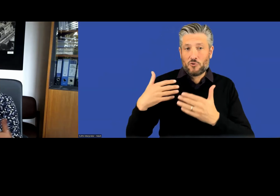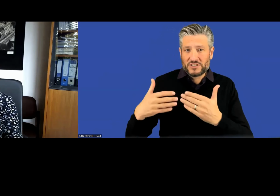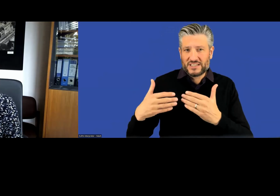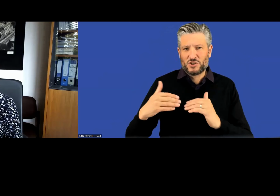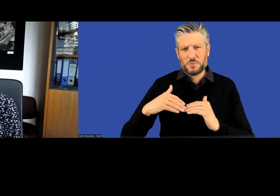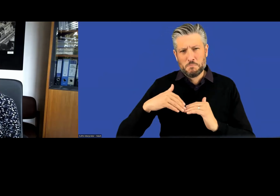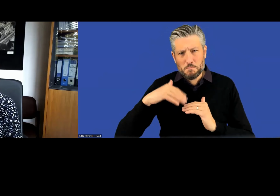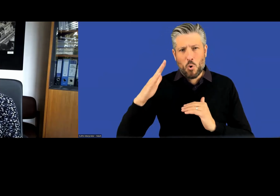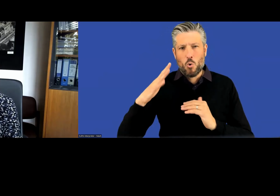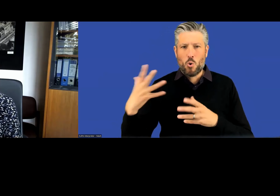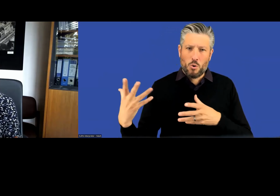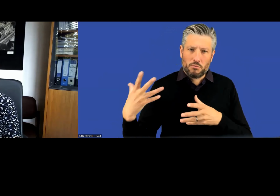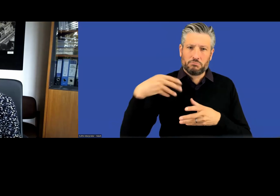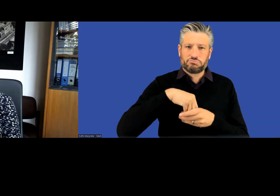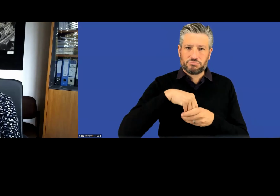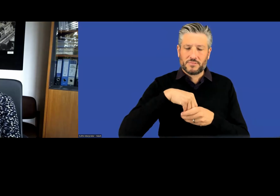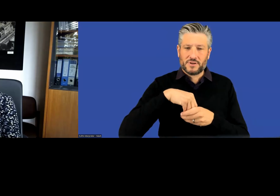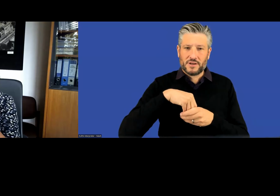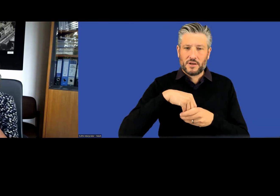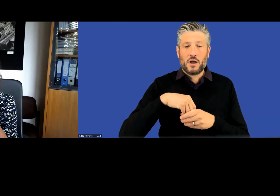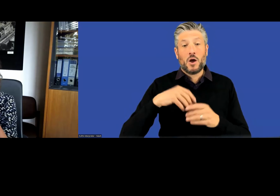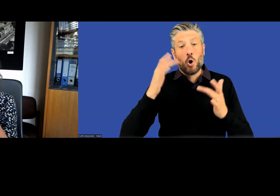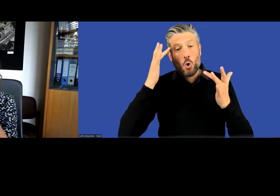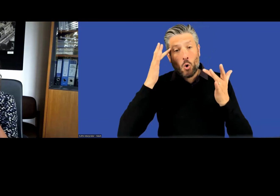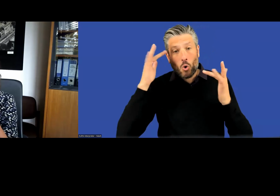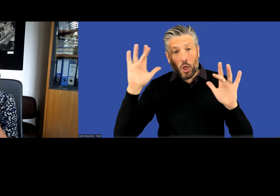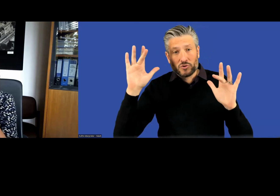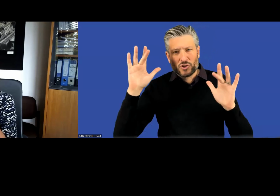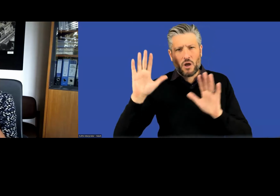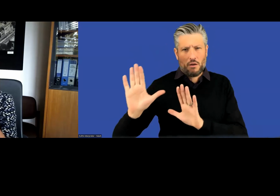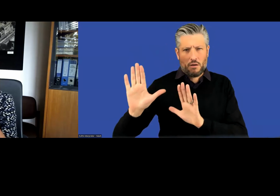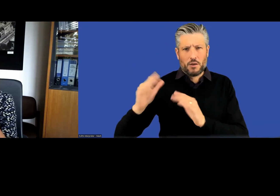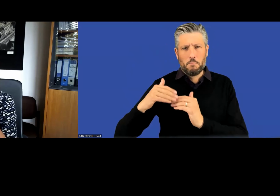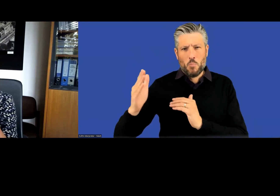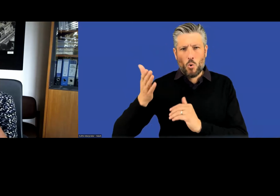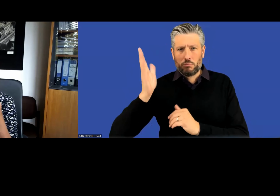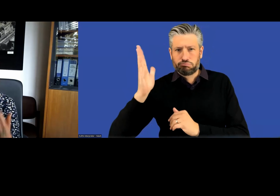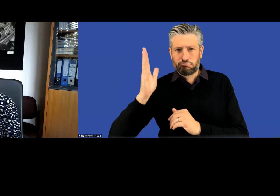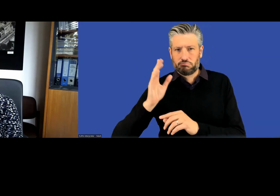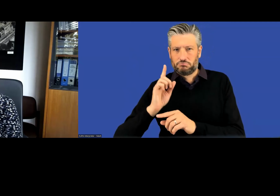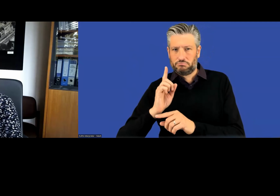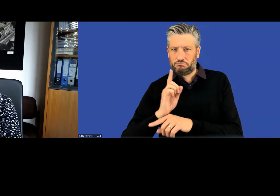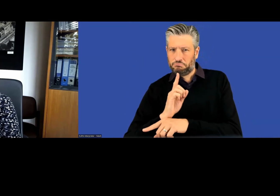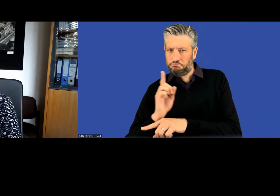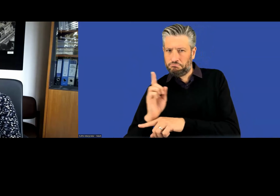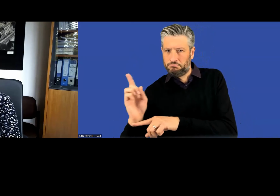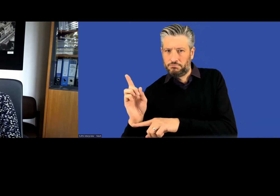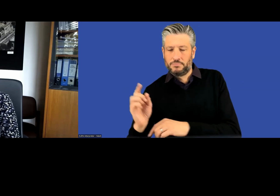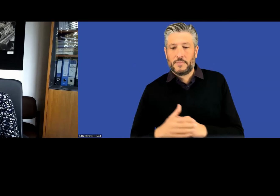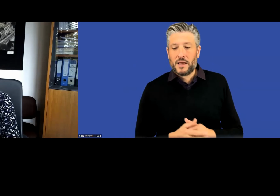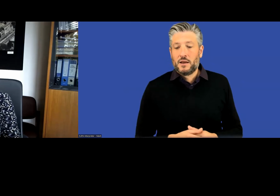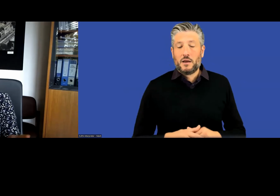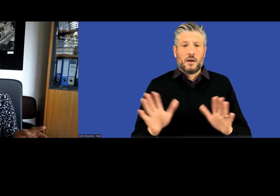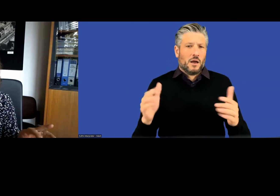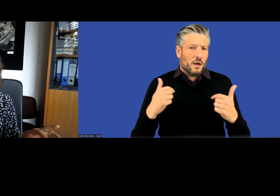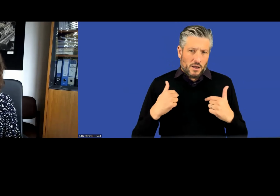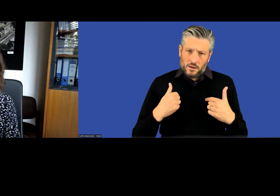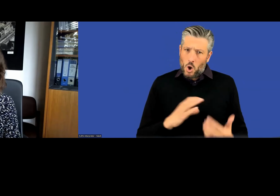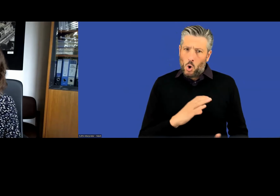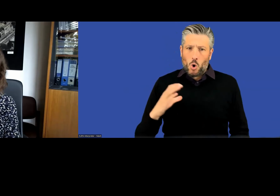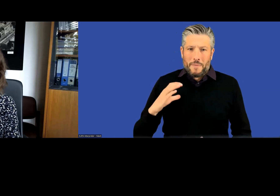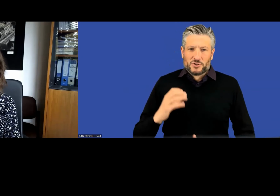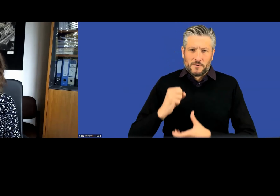And I'll talk more about the cultural aspects later. So we have funded a wide range of projects targeting